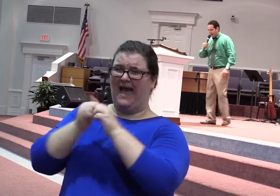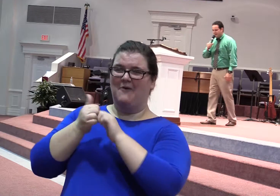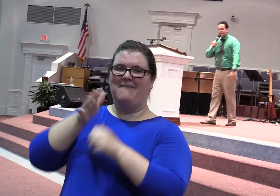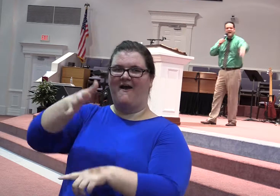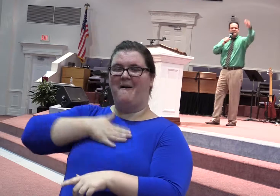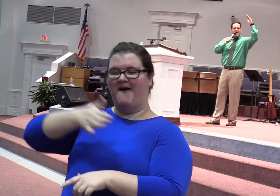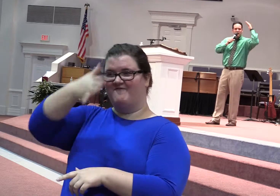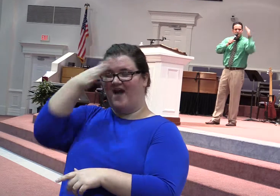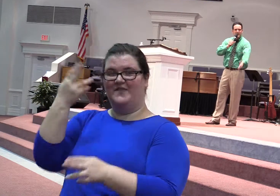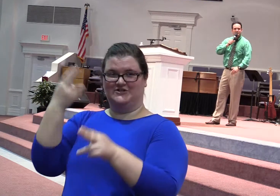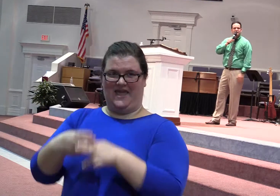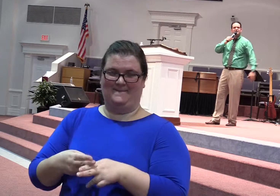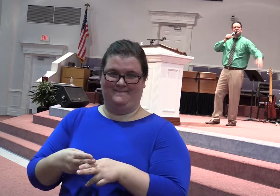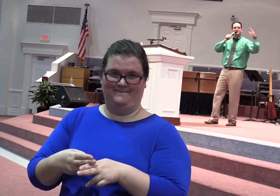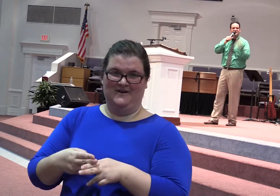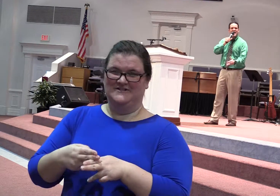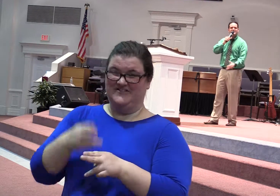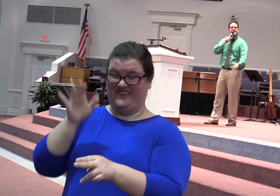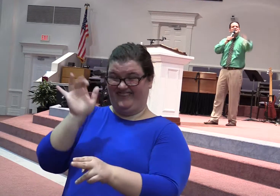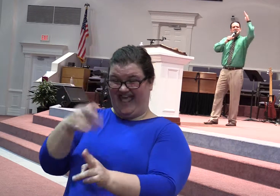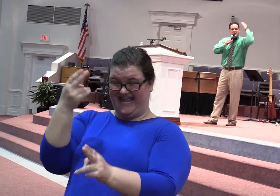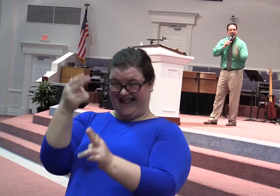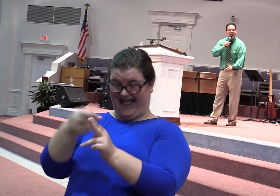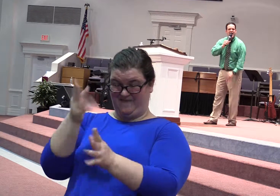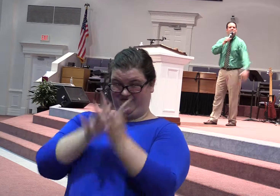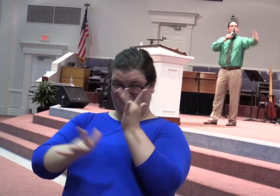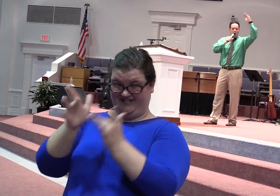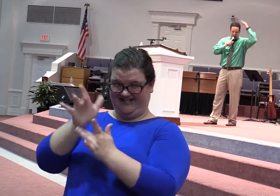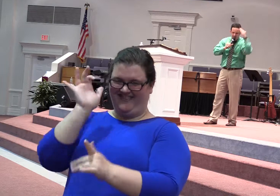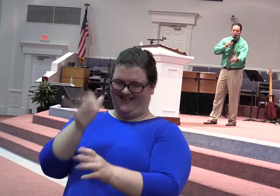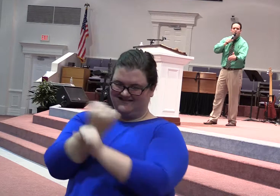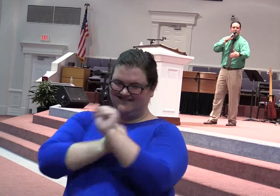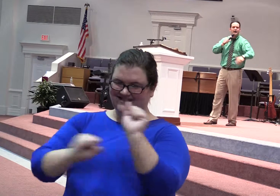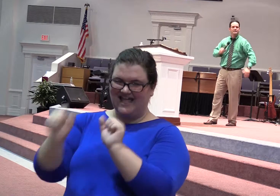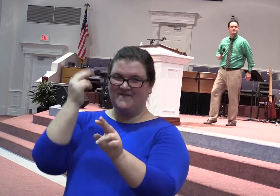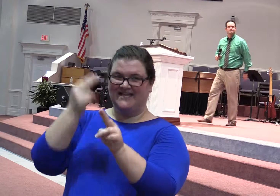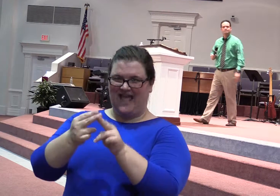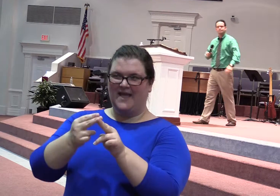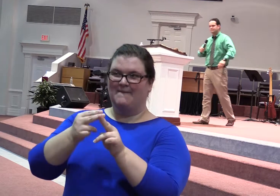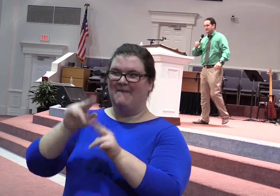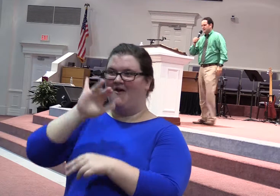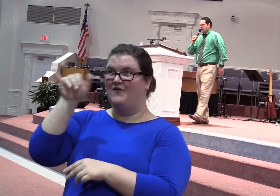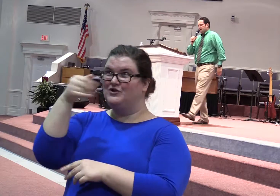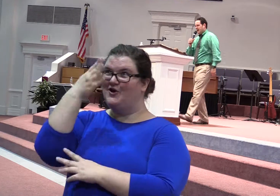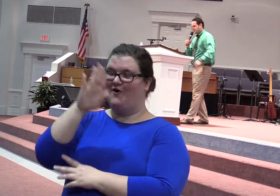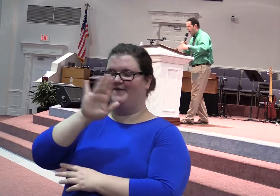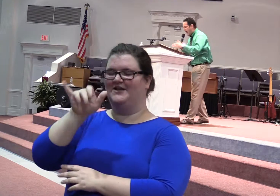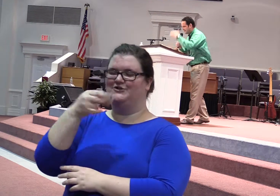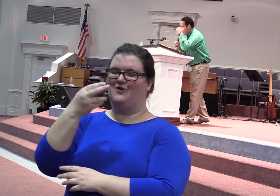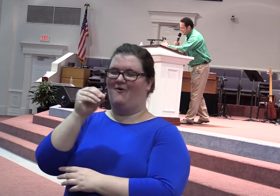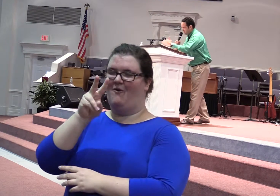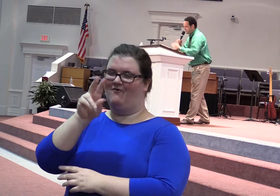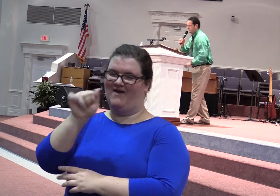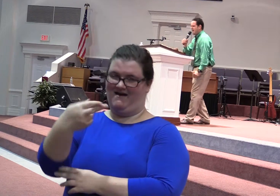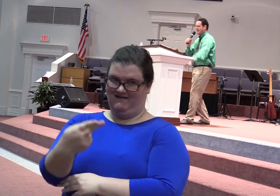So that means that the name of Jesus is the saving name of Jehovah. That's why